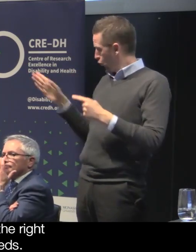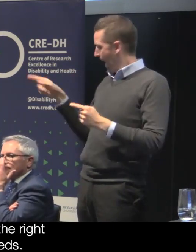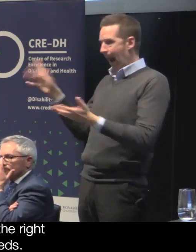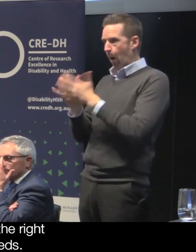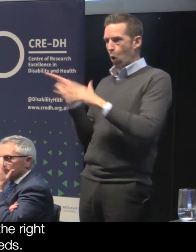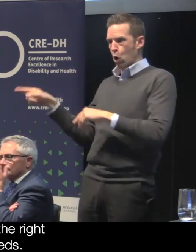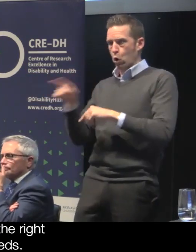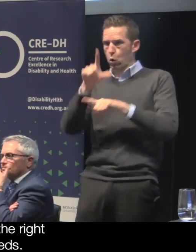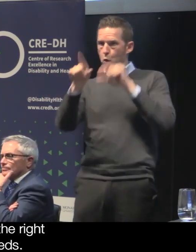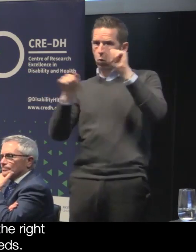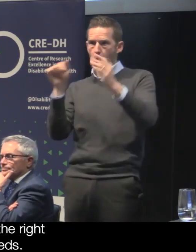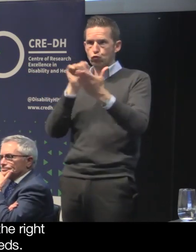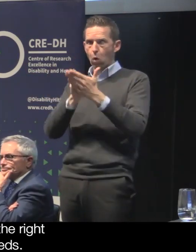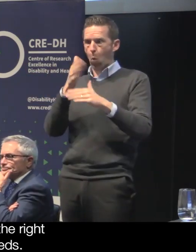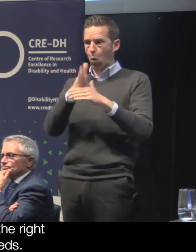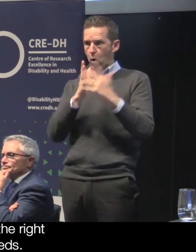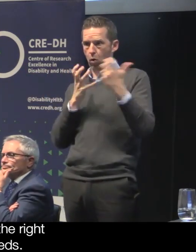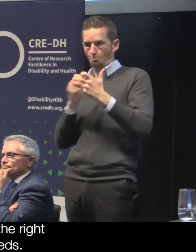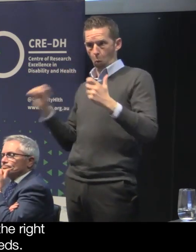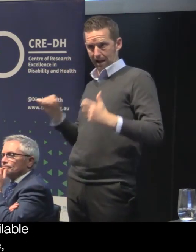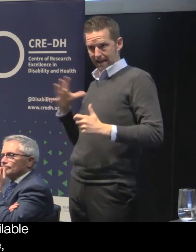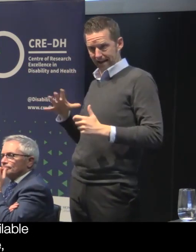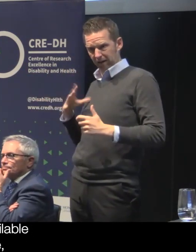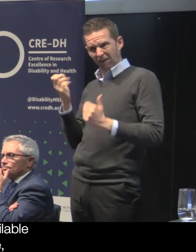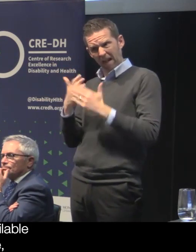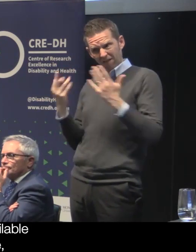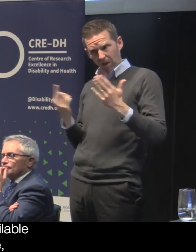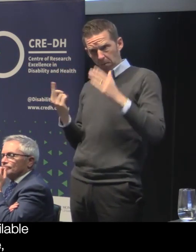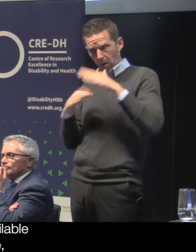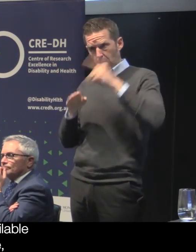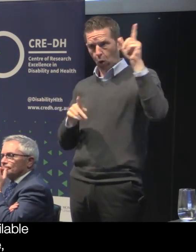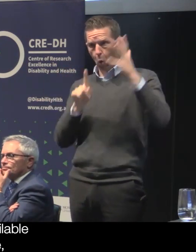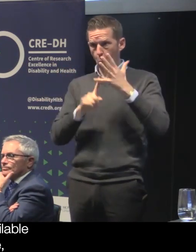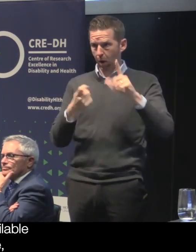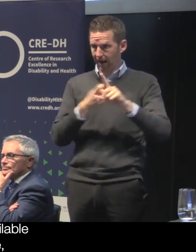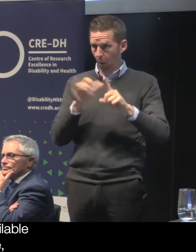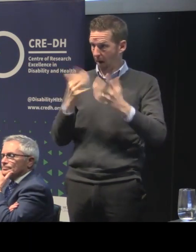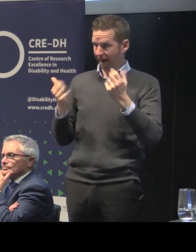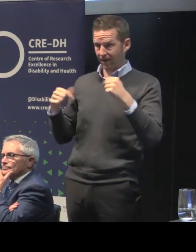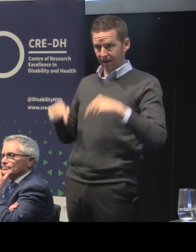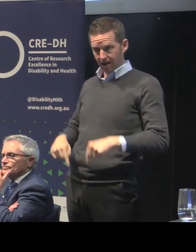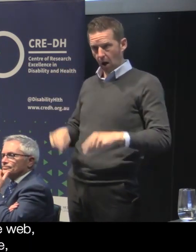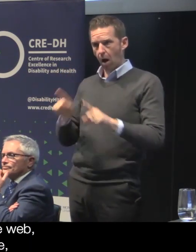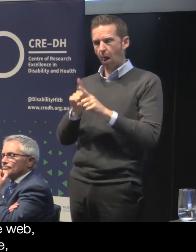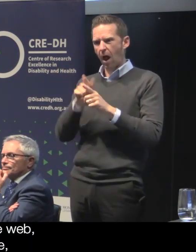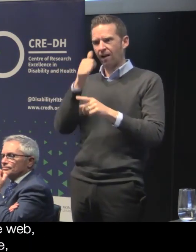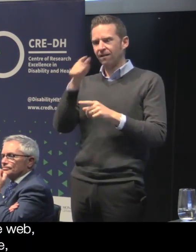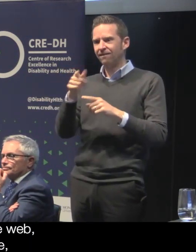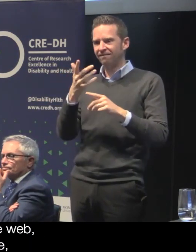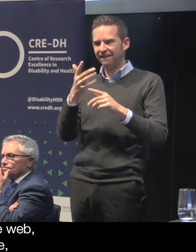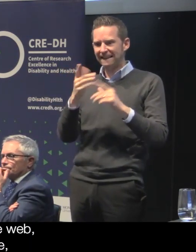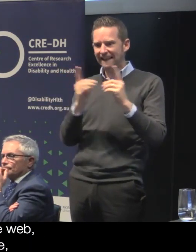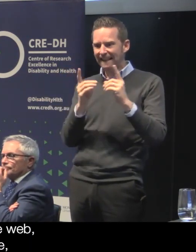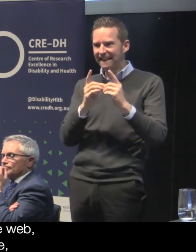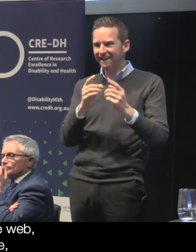workers for your needs? Is there anything available in the UK or here, like dating sites on the web, that's